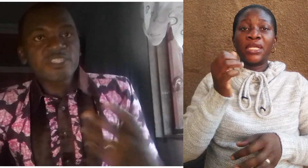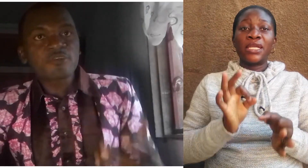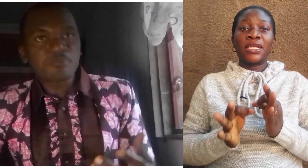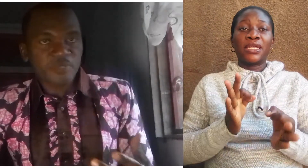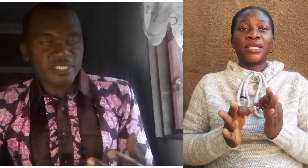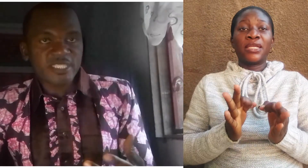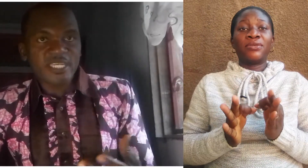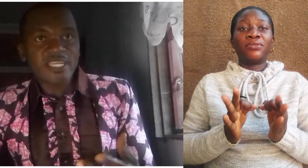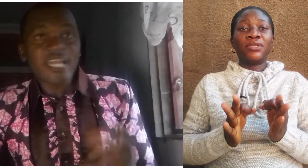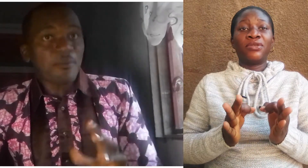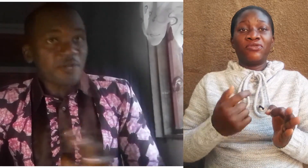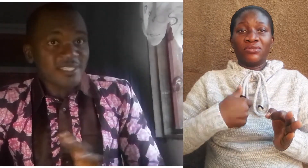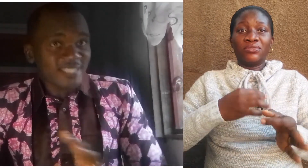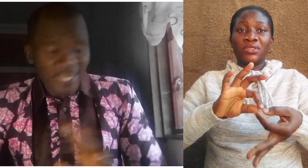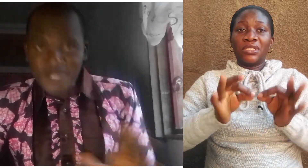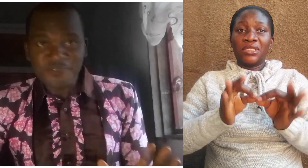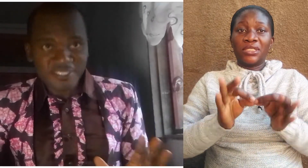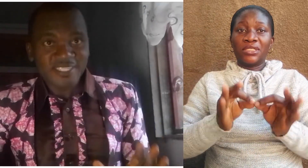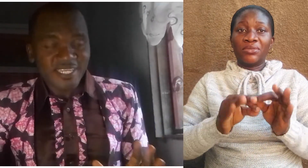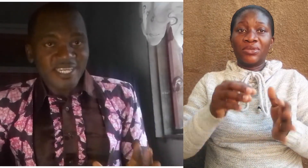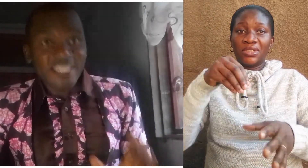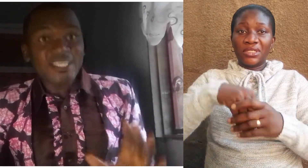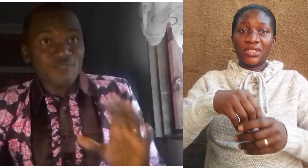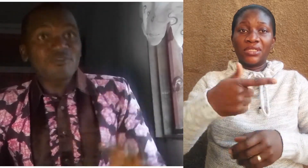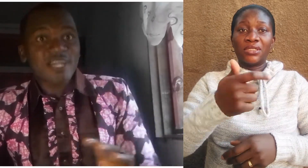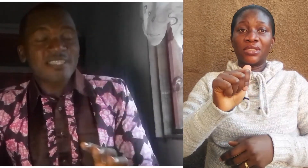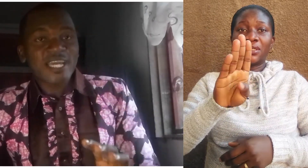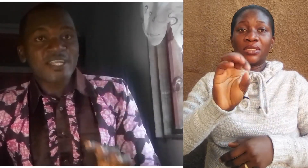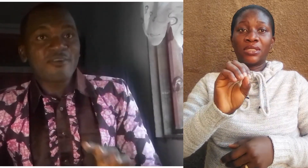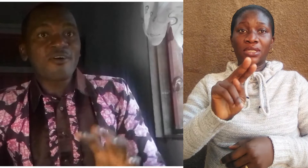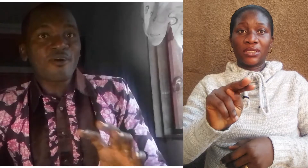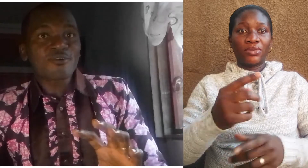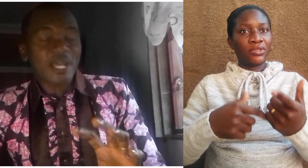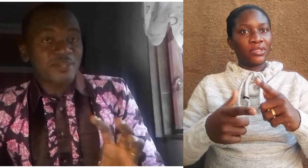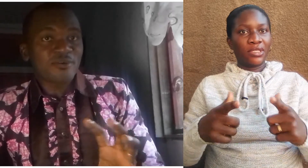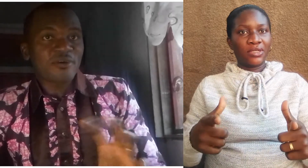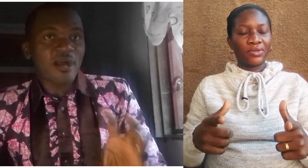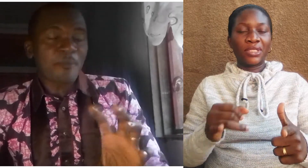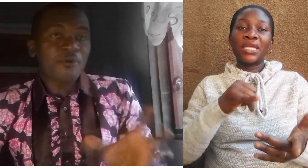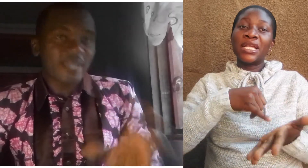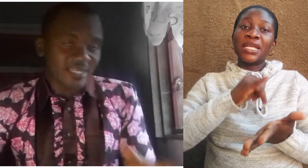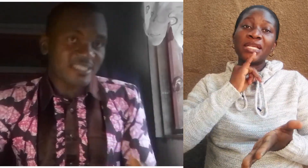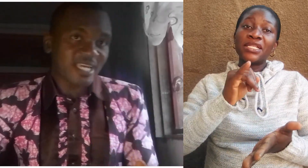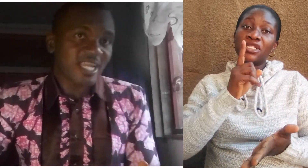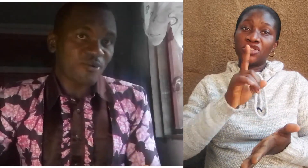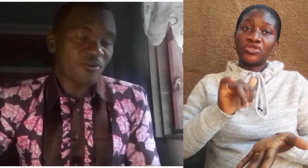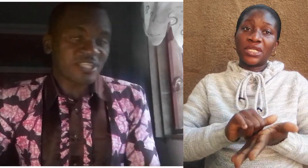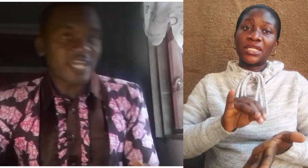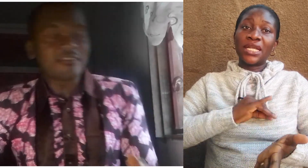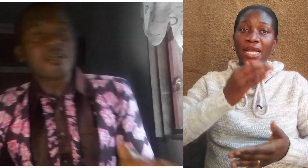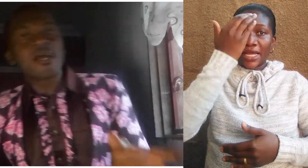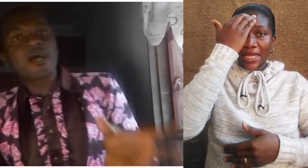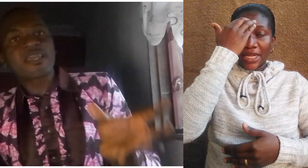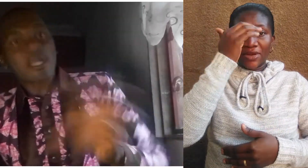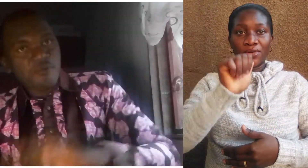used to interpret in Gabonese Sign Language. It is true that I know American